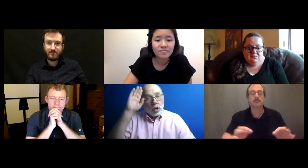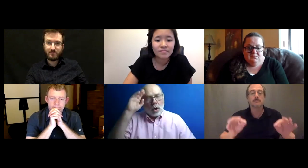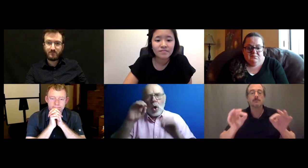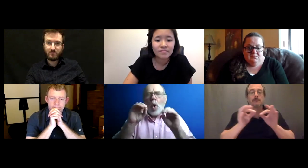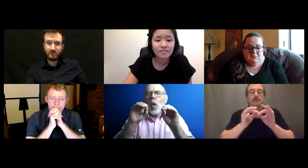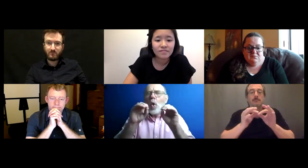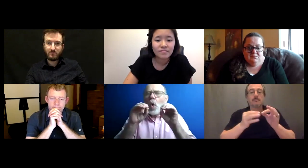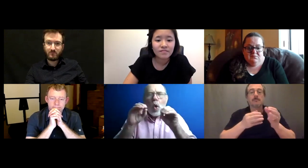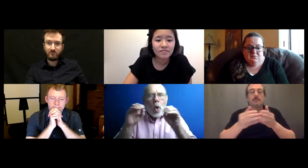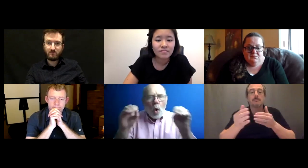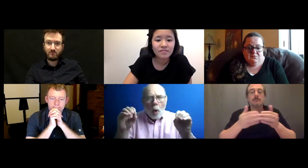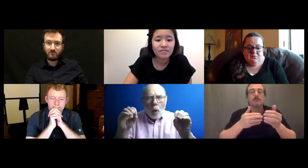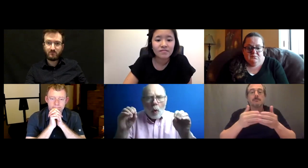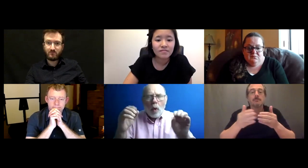It's important,